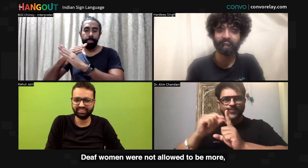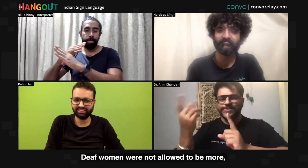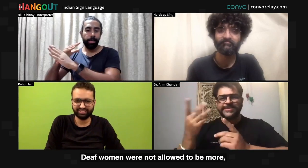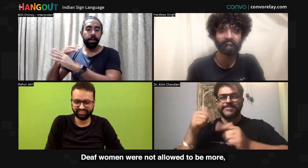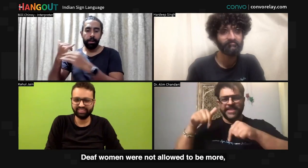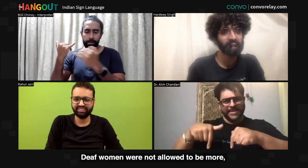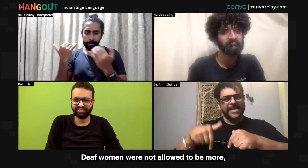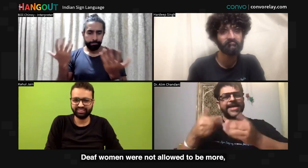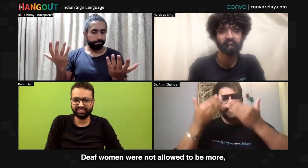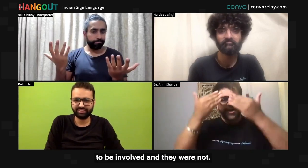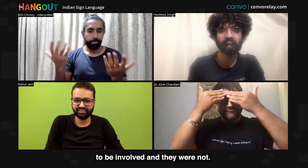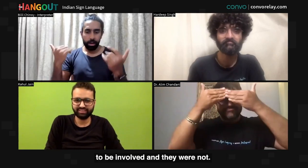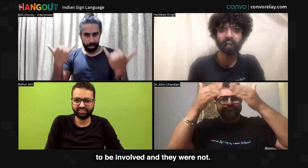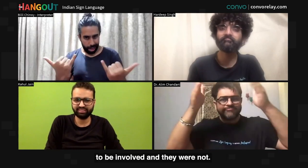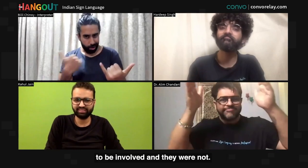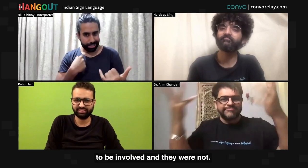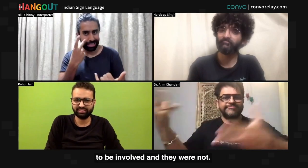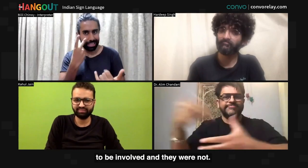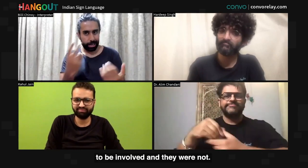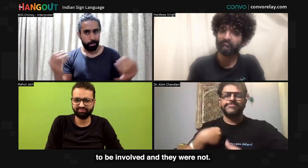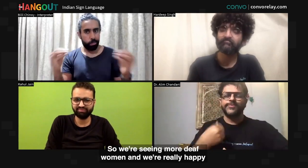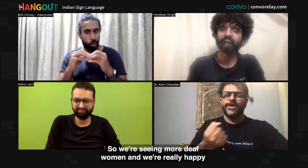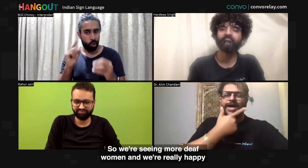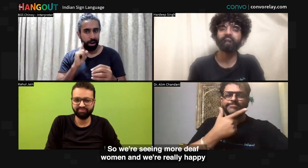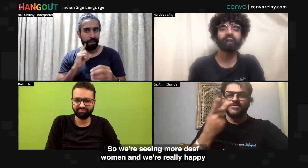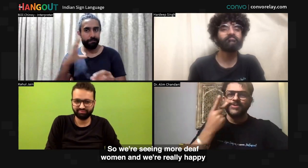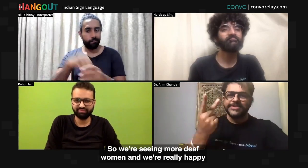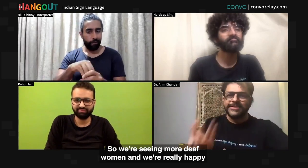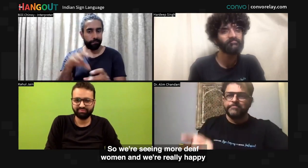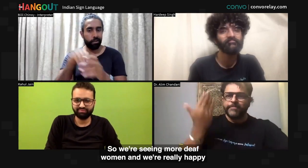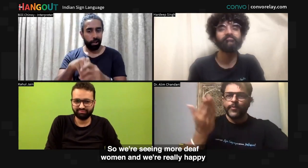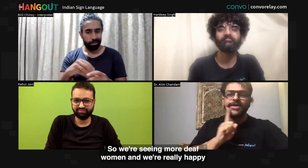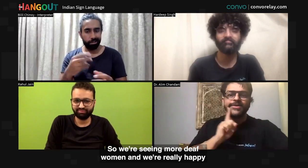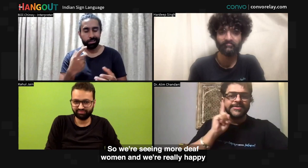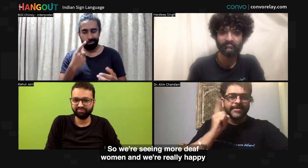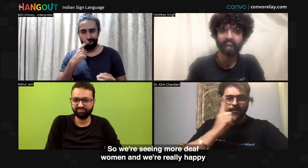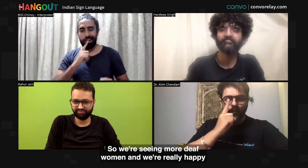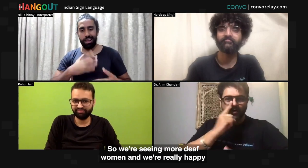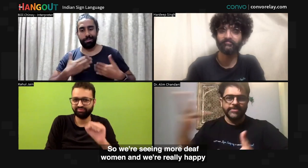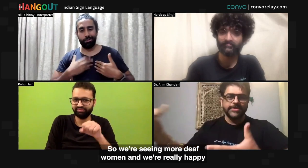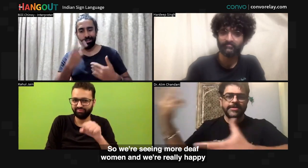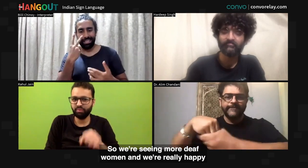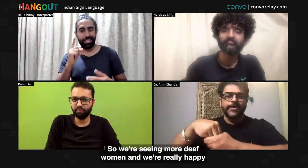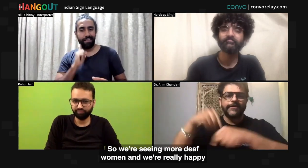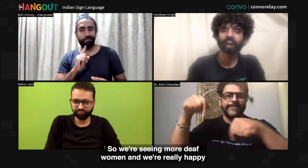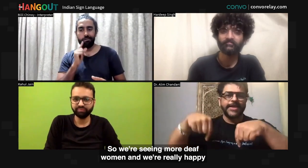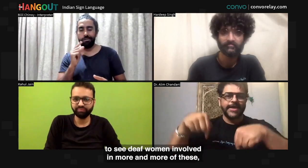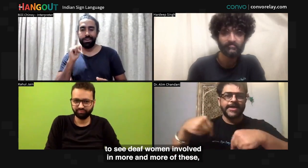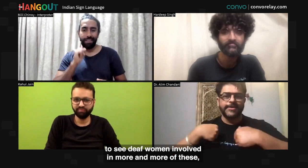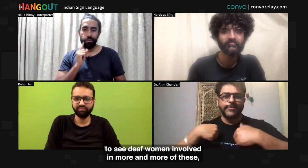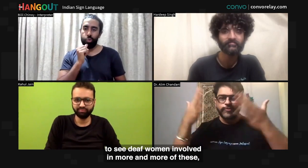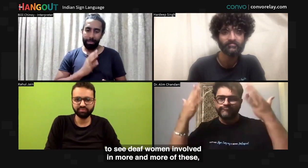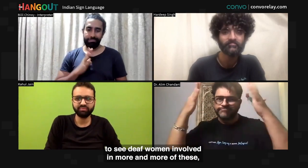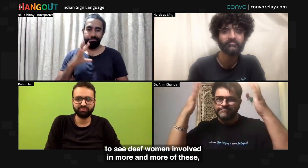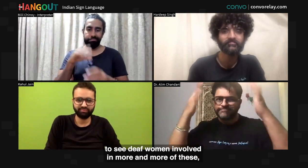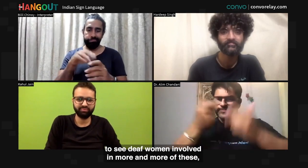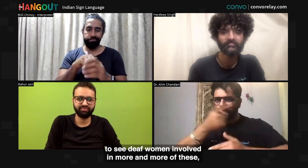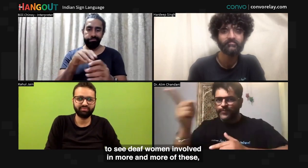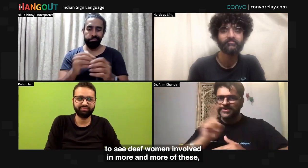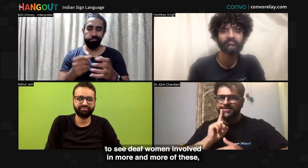to be more, to be involved and they were not, so we're seeing more deaf women and we're really happy to see deaf women involved in